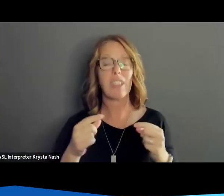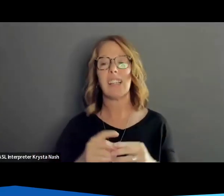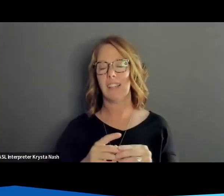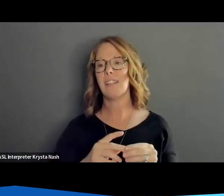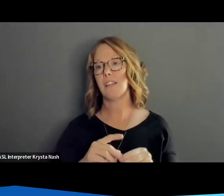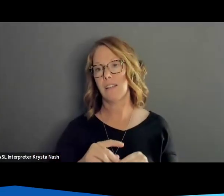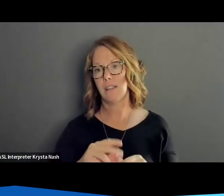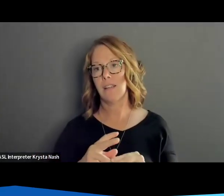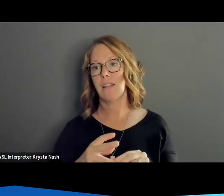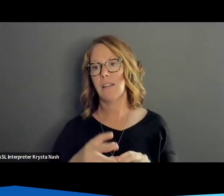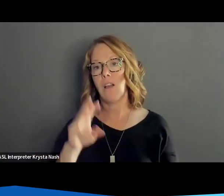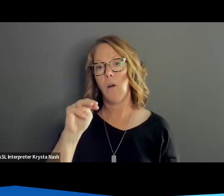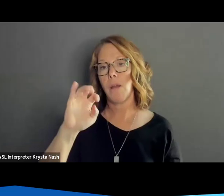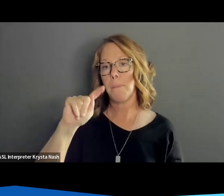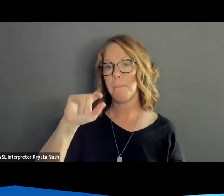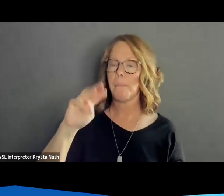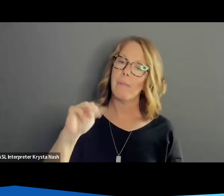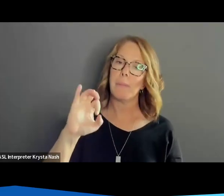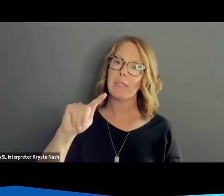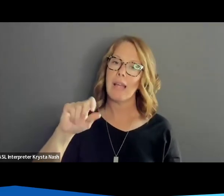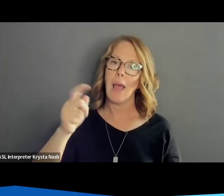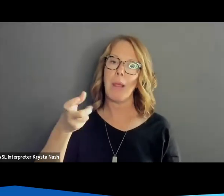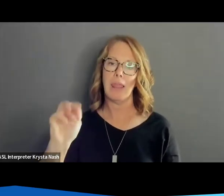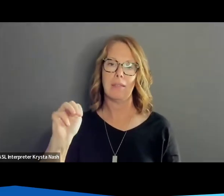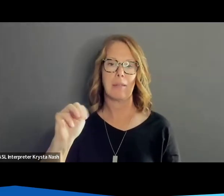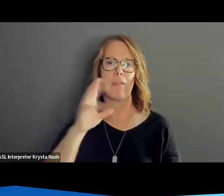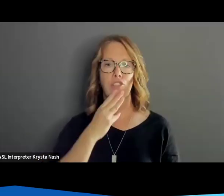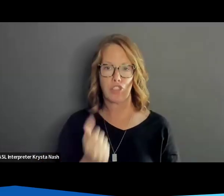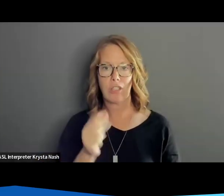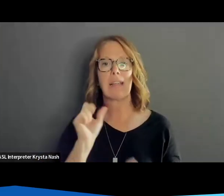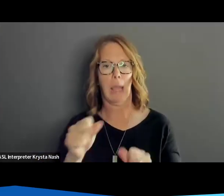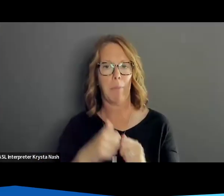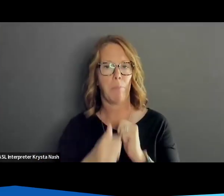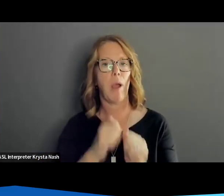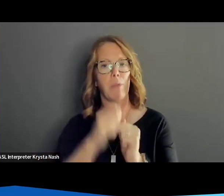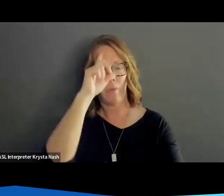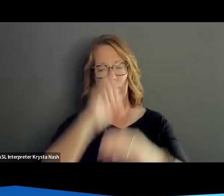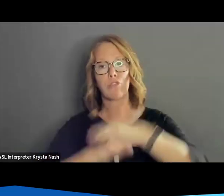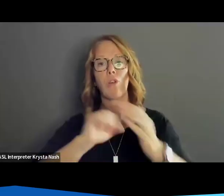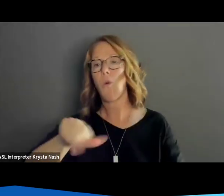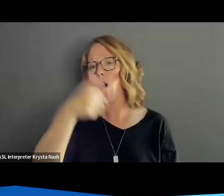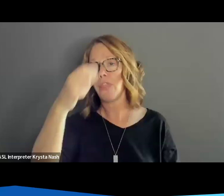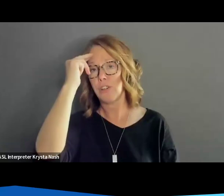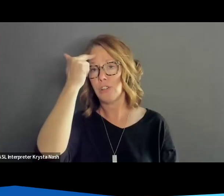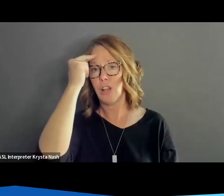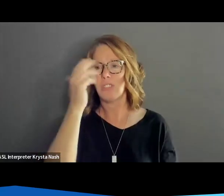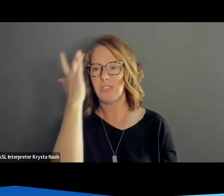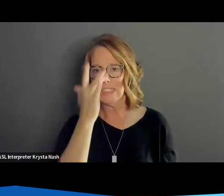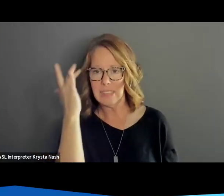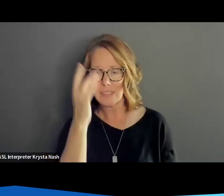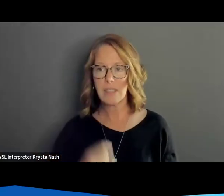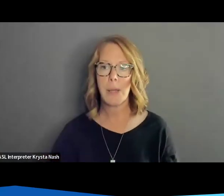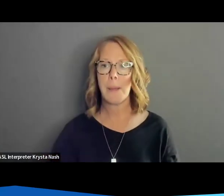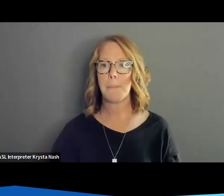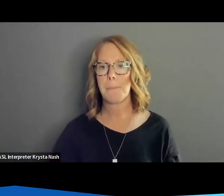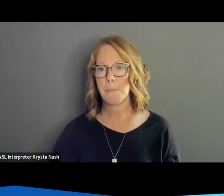also, metabolism of sugar can be a problem with stroke or any other neurological diseases. So that was the first thing.